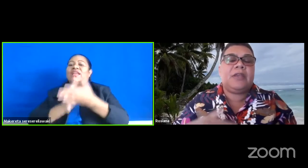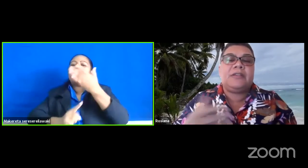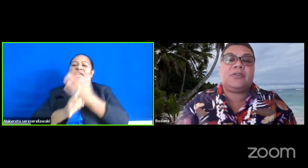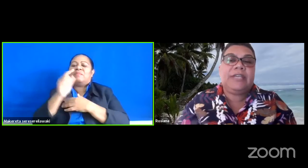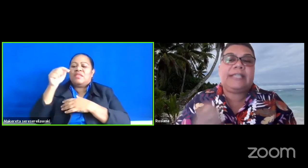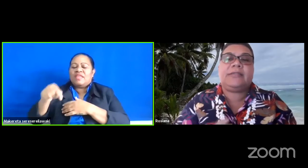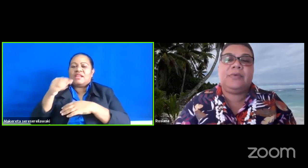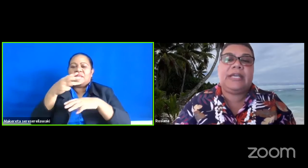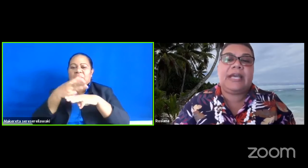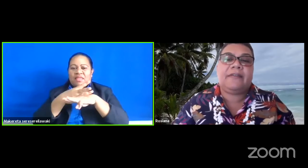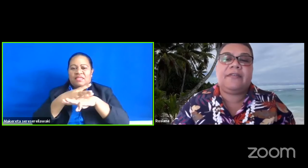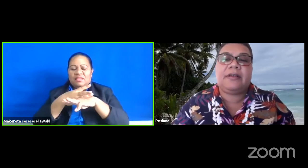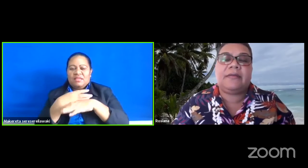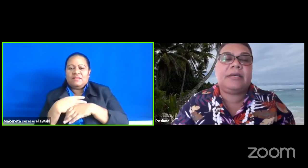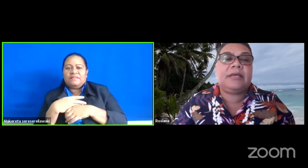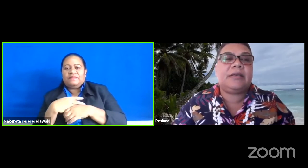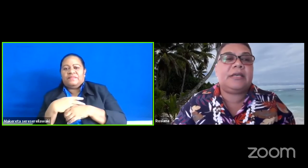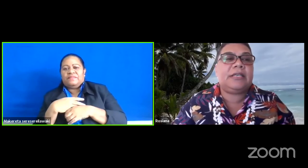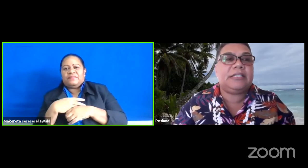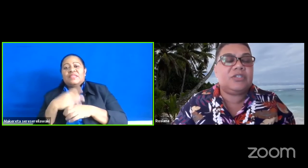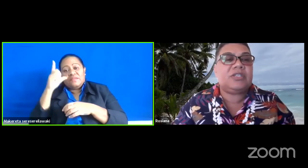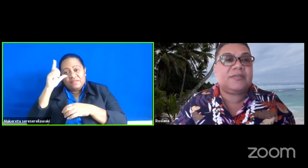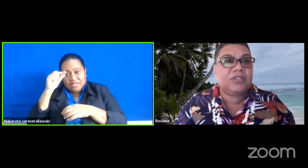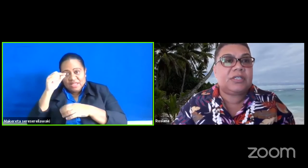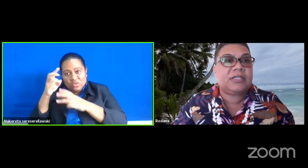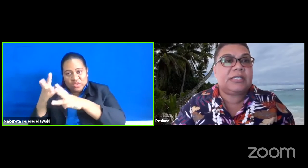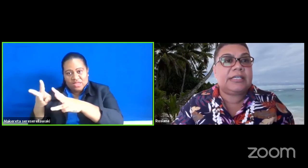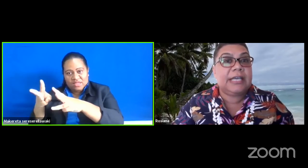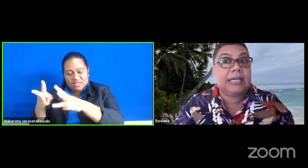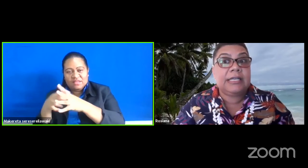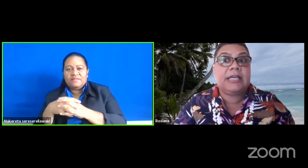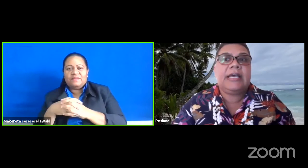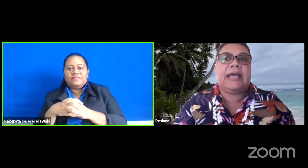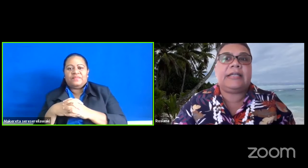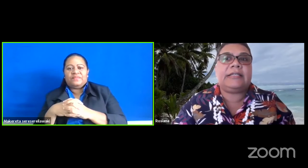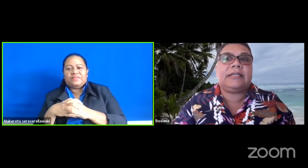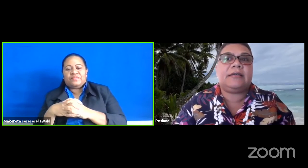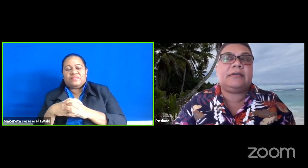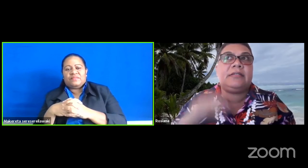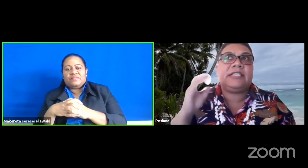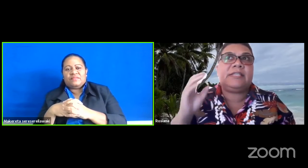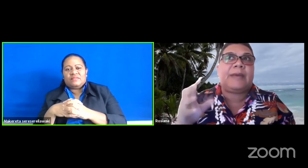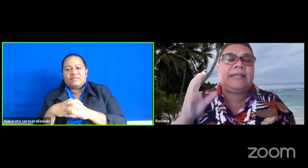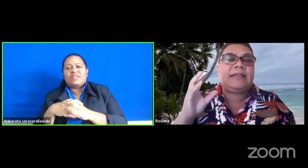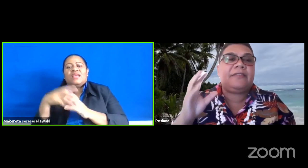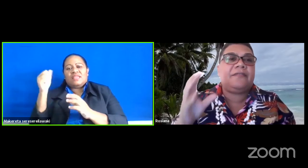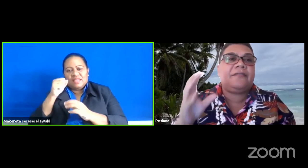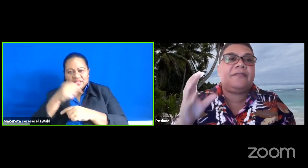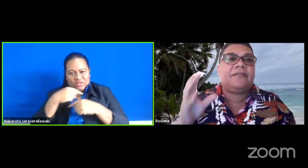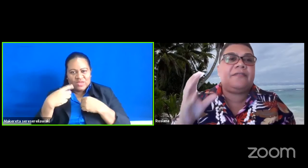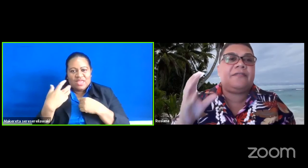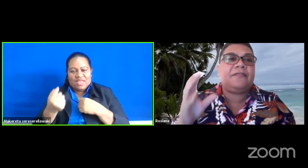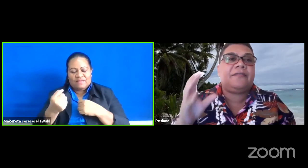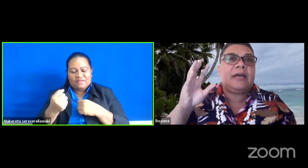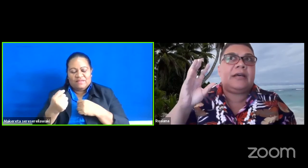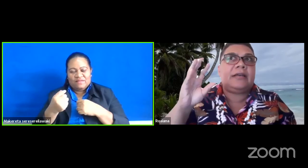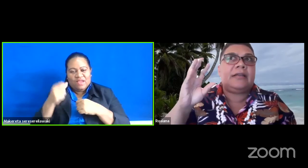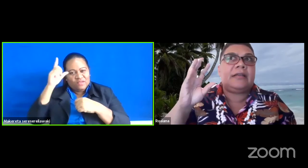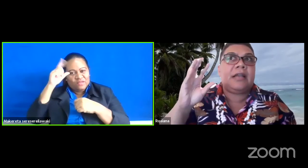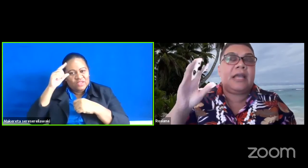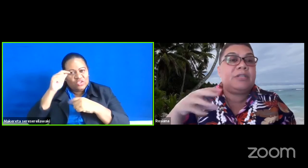um so yes we have um uh an indigenous fijian calendar and uh despite the fact that